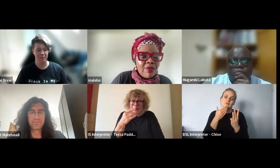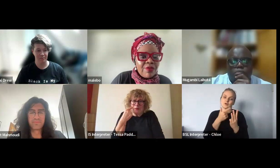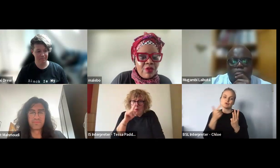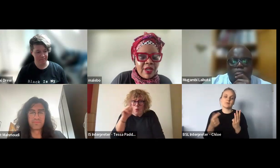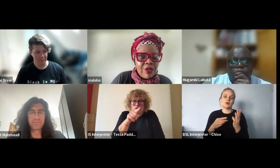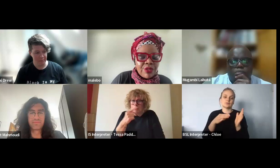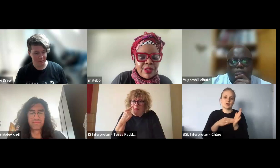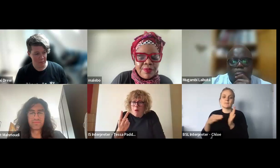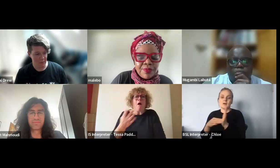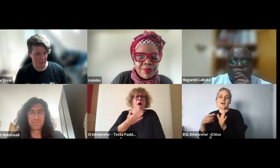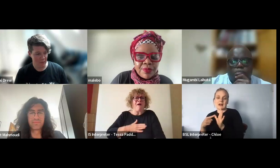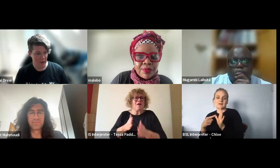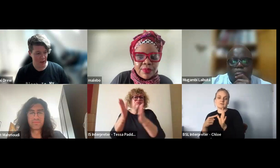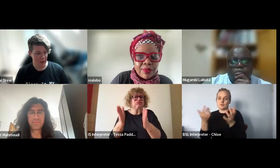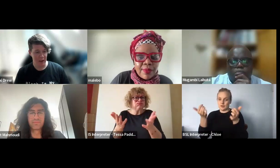to close off. Your final thoughts.